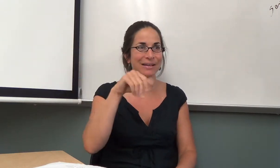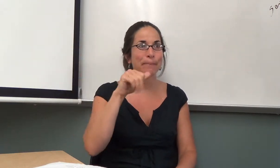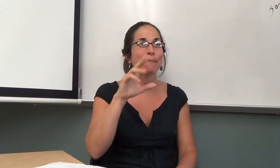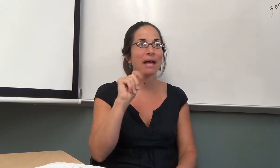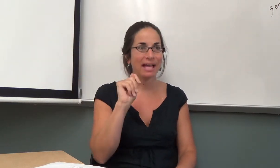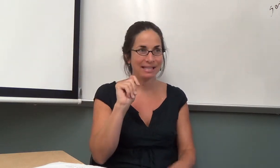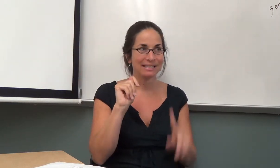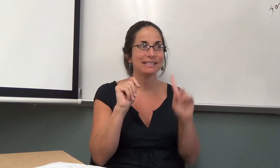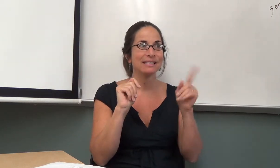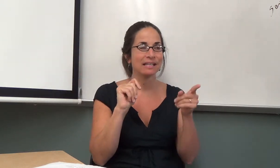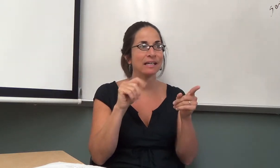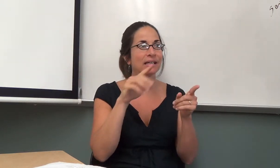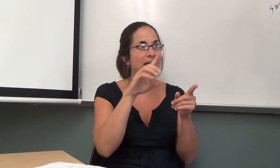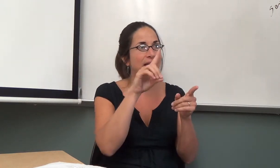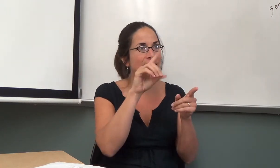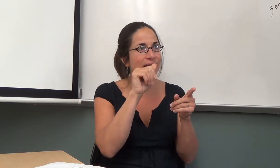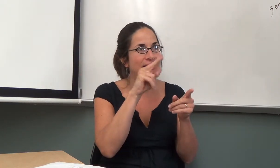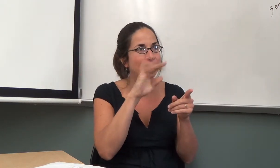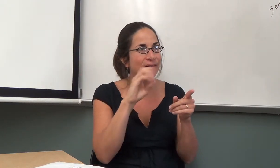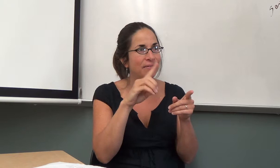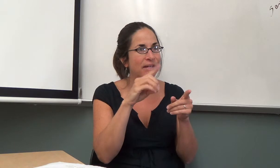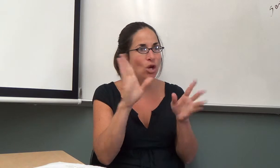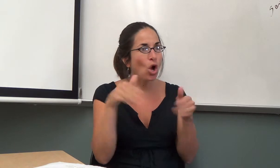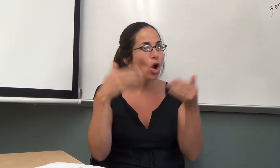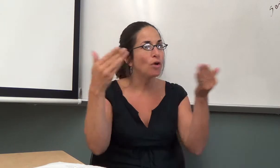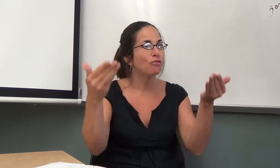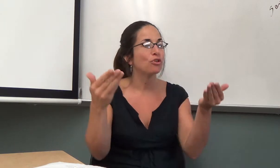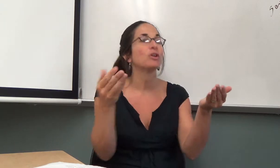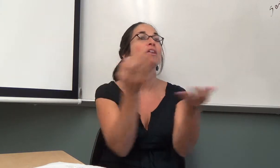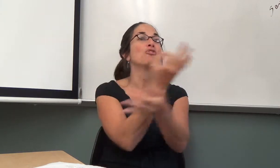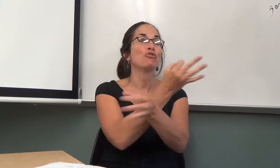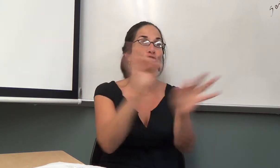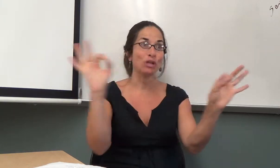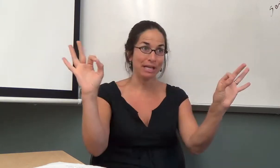offered, David? Freedom. Good. In his freedom, what part of speech, sir?